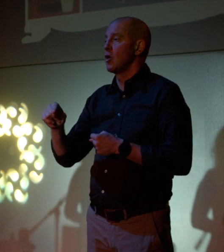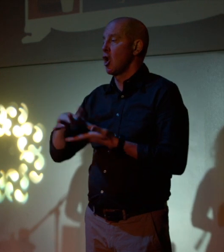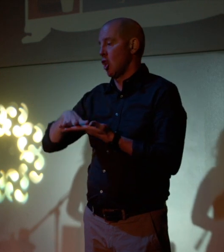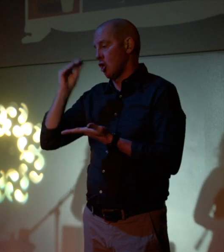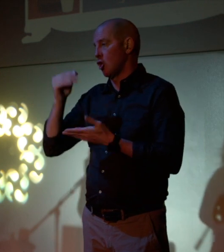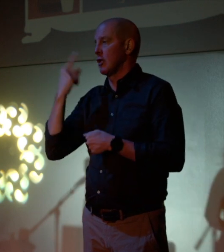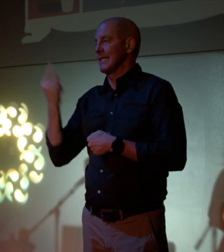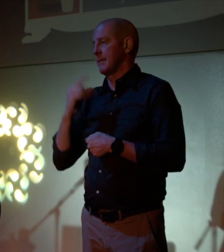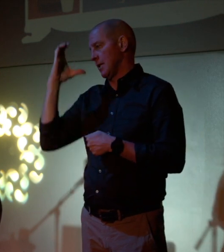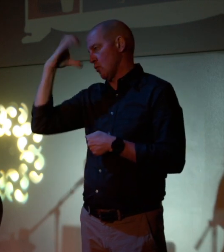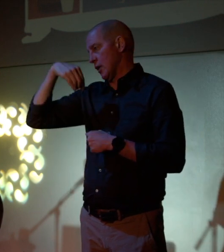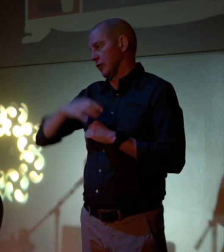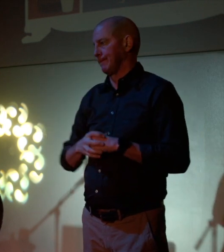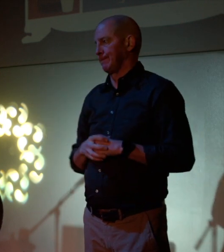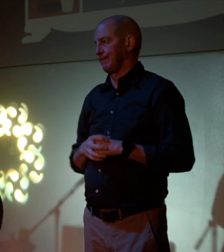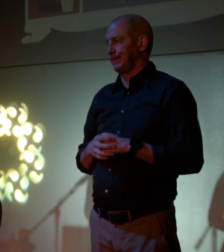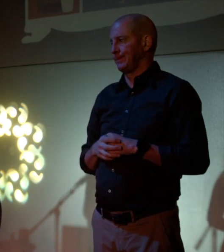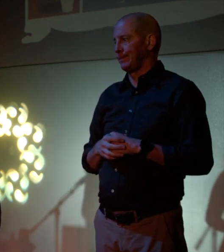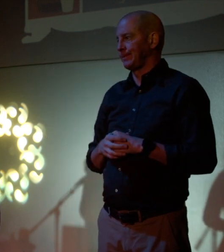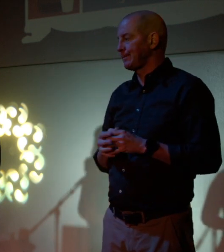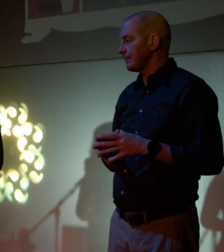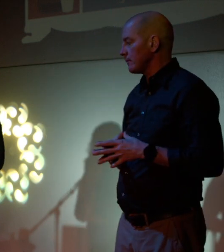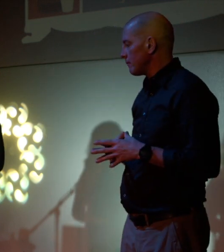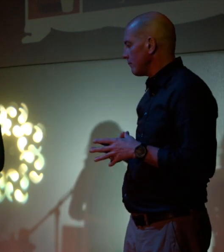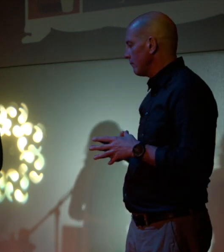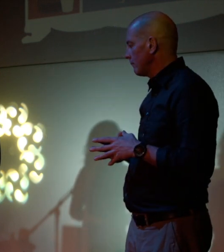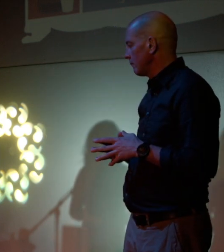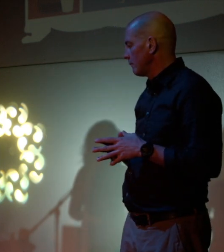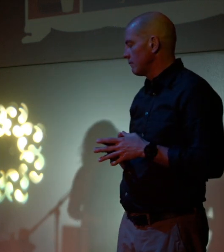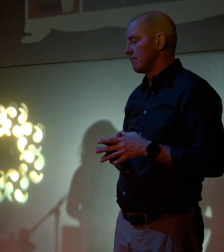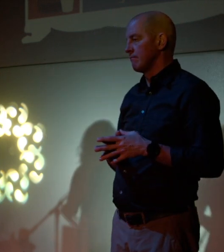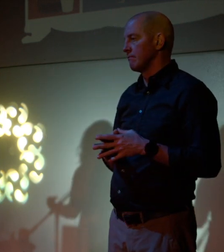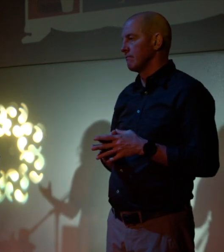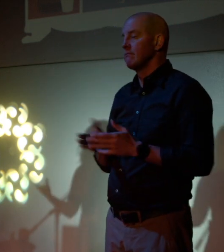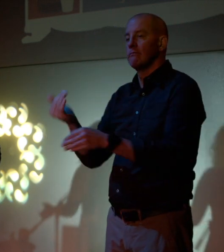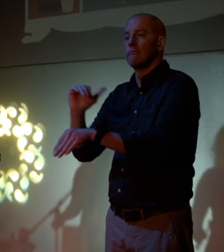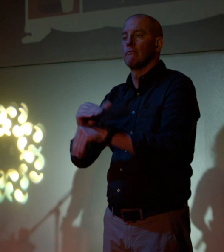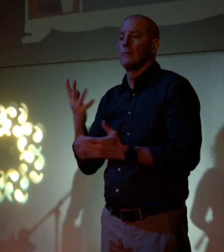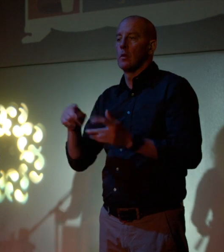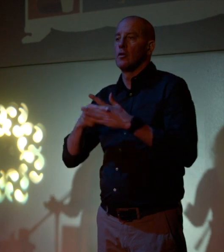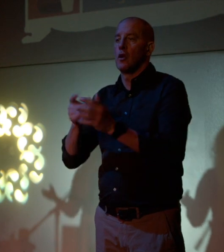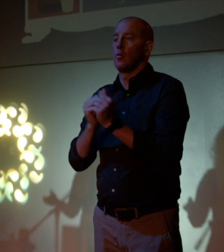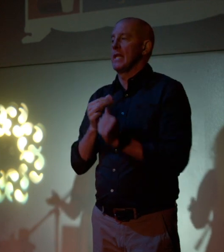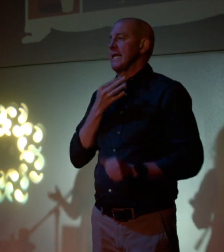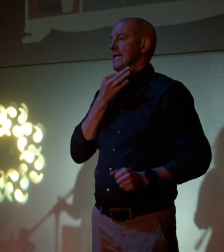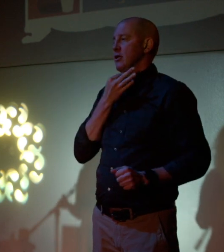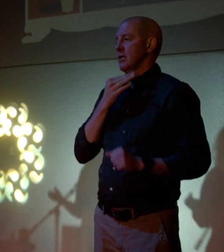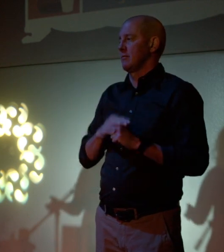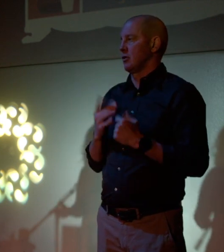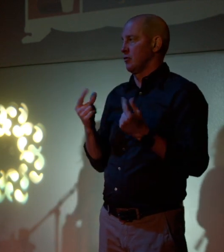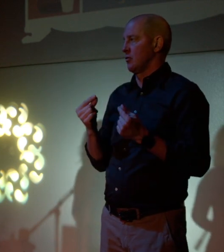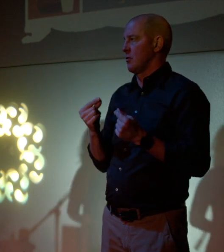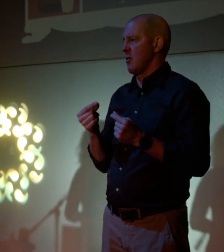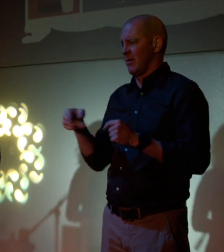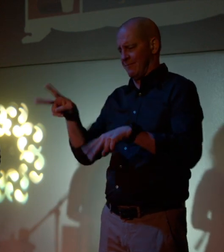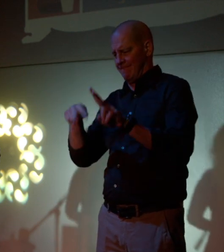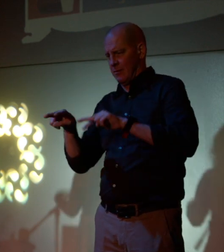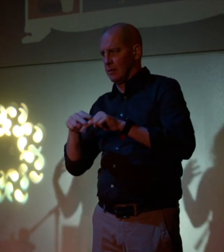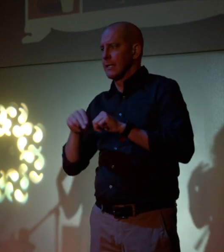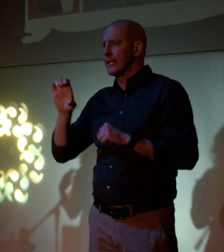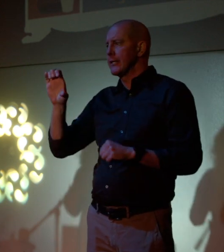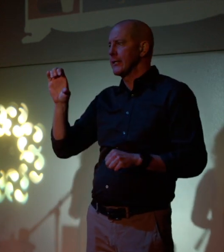And I wanted to kick off tonight with the theme of curiosity by looking at curiosities